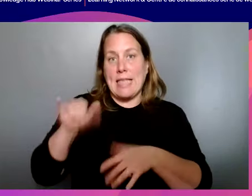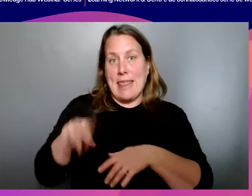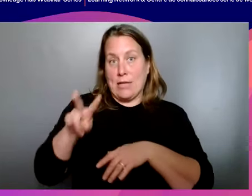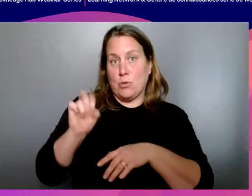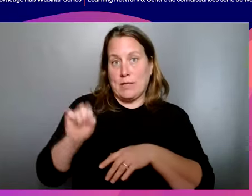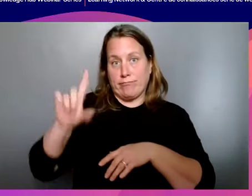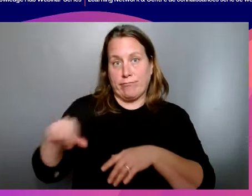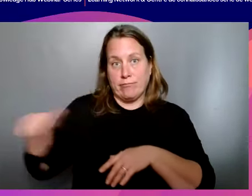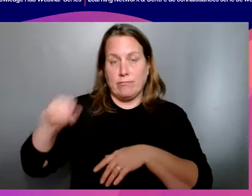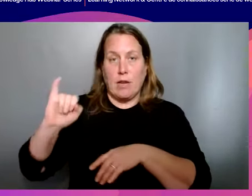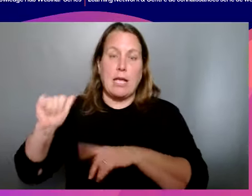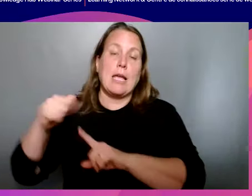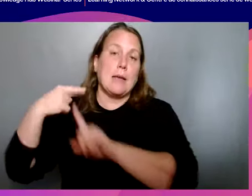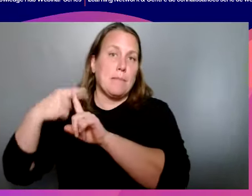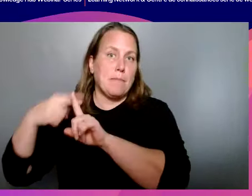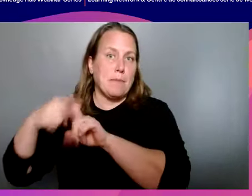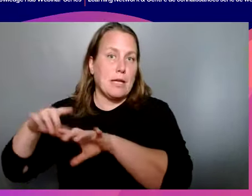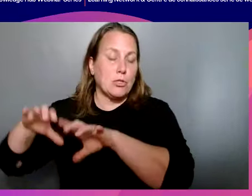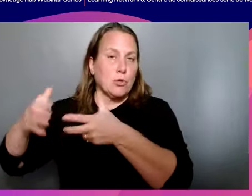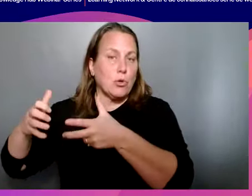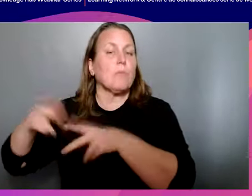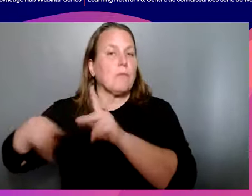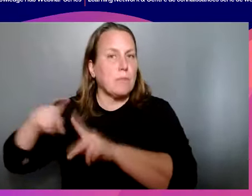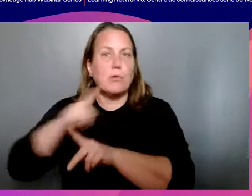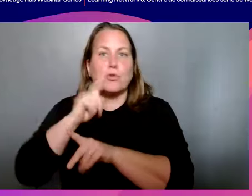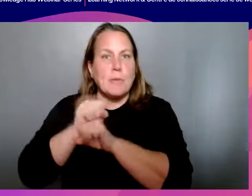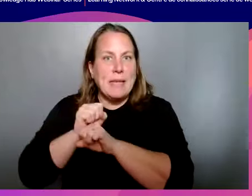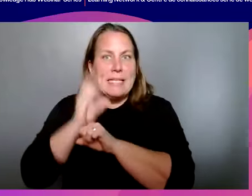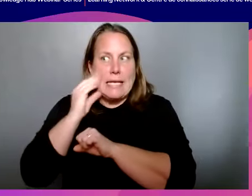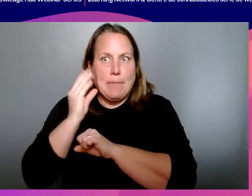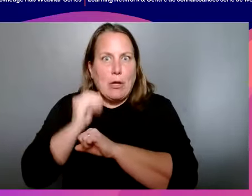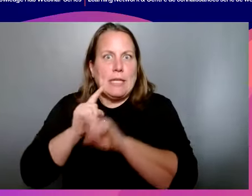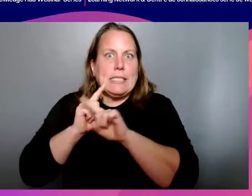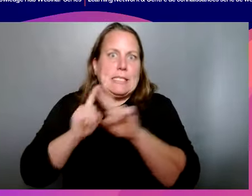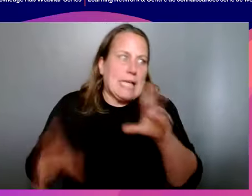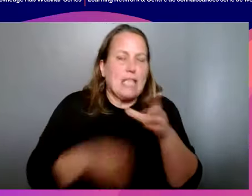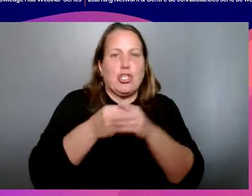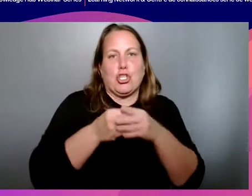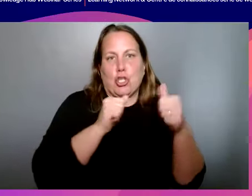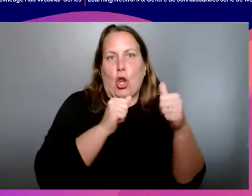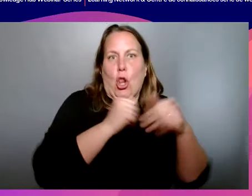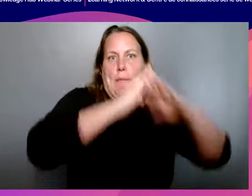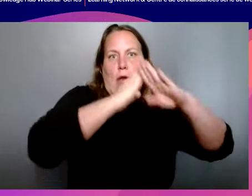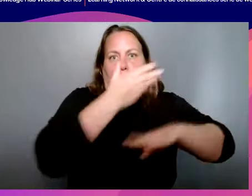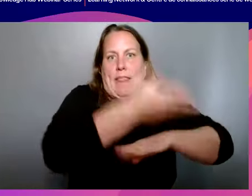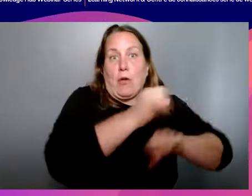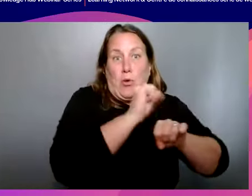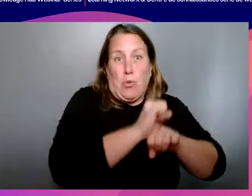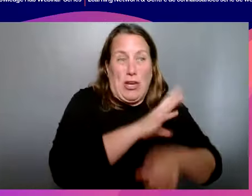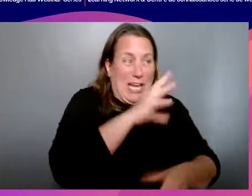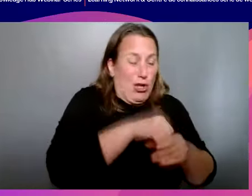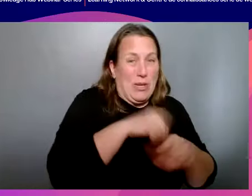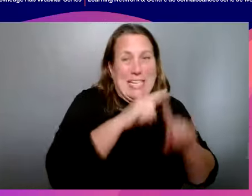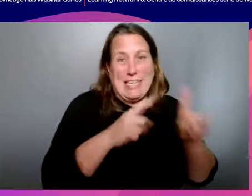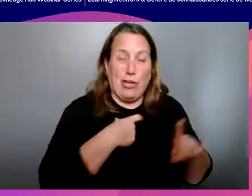LGBTQIA plus individuals face additional barriers at work, including misgendering, denial of experiences, and